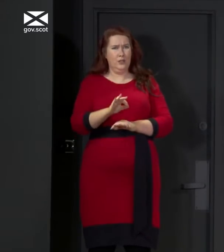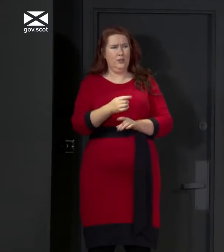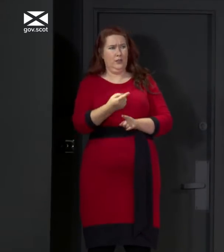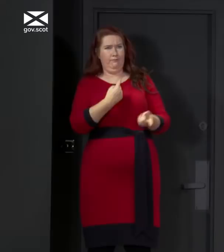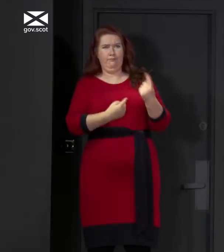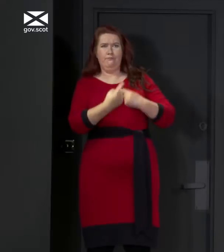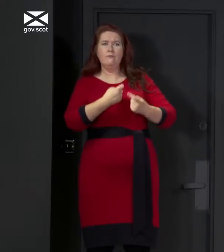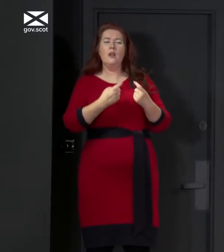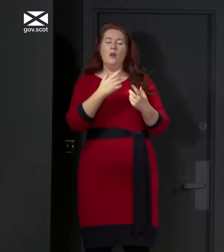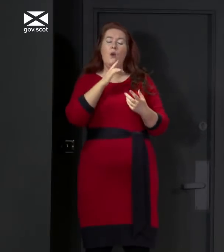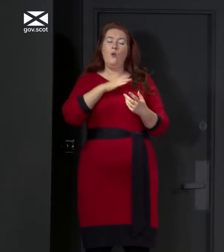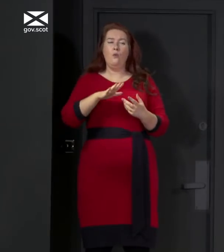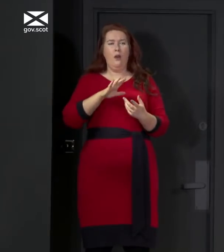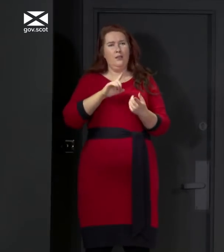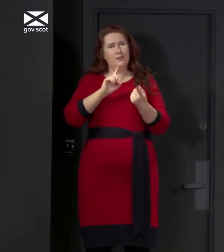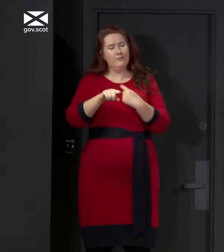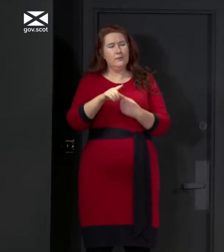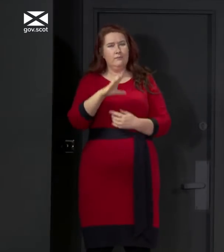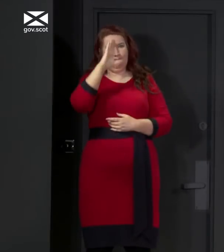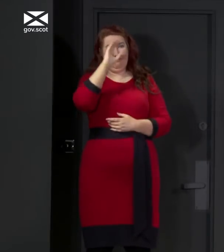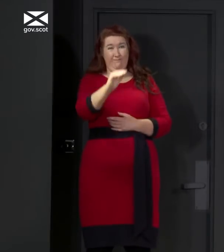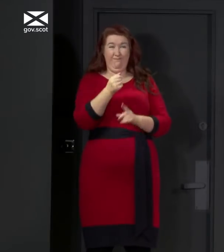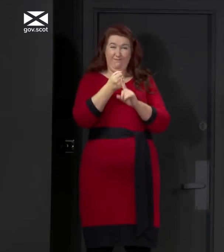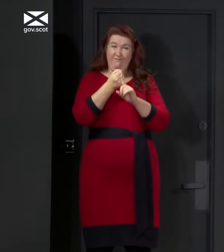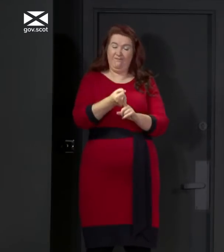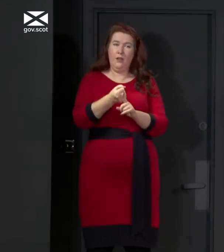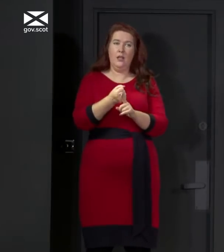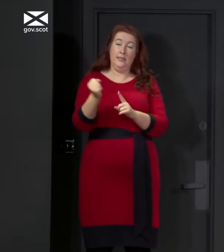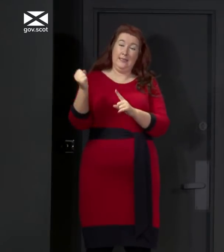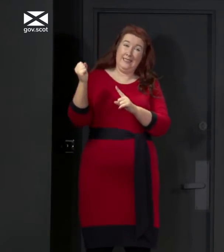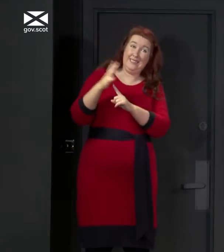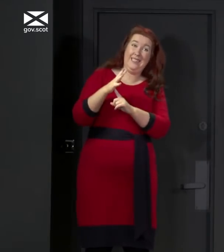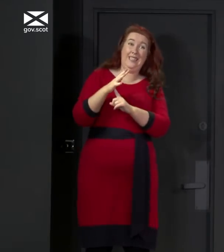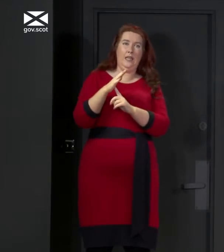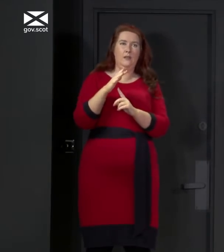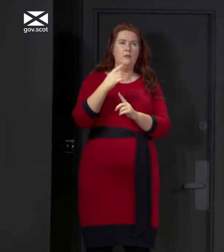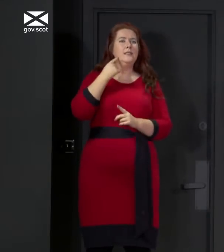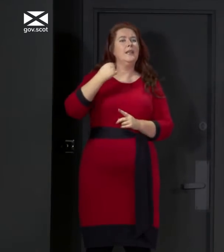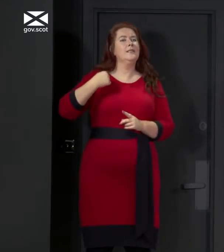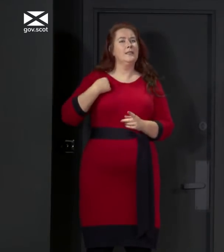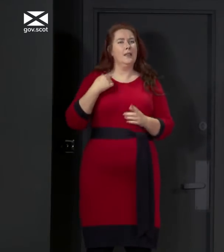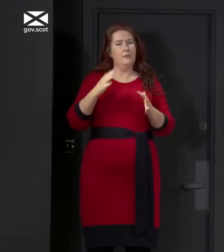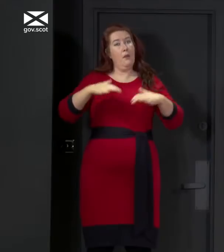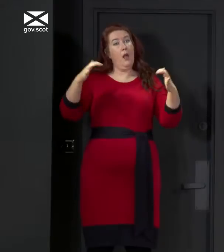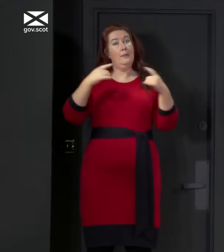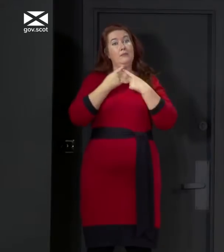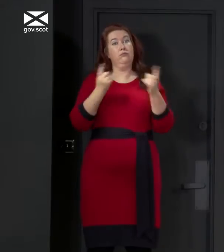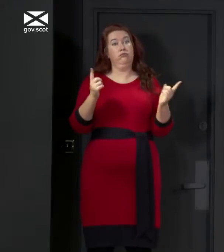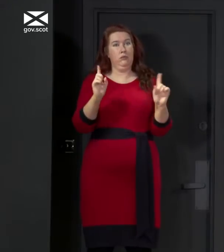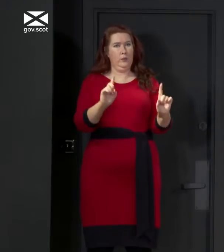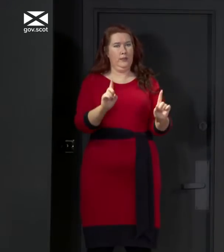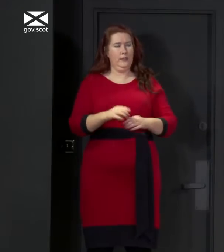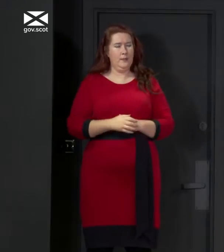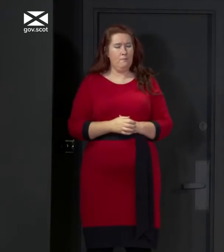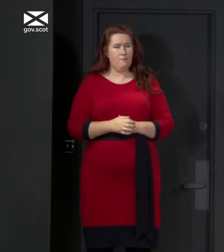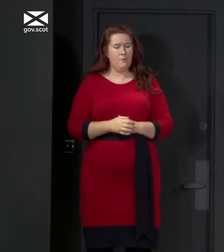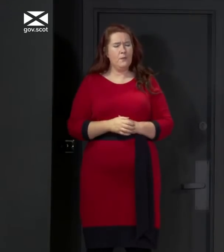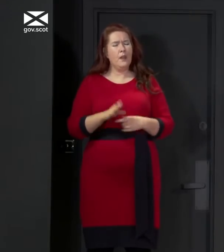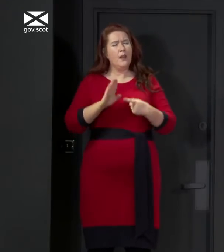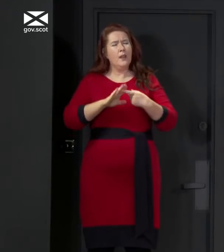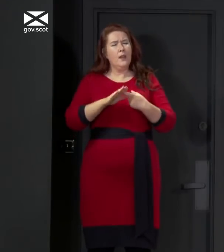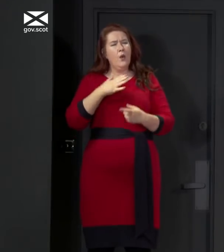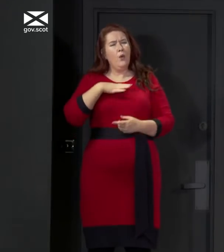take the opportunity to emphasise the key points that I set out yesterday in Parliament. Firstly,